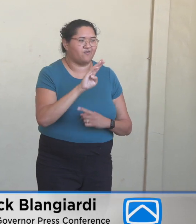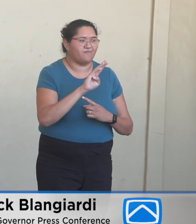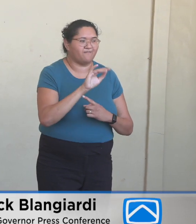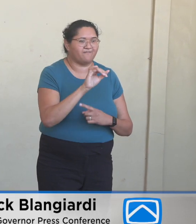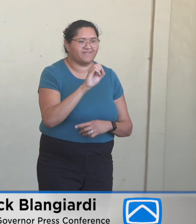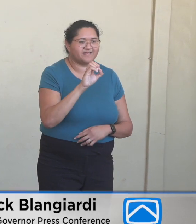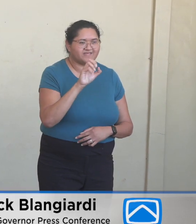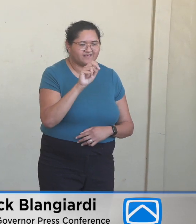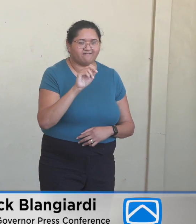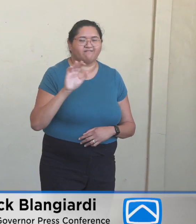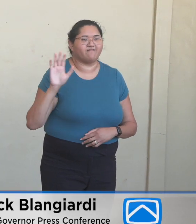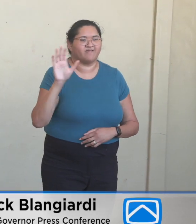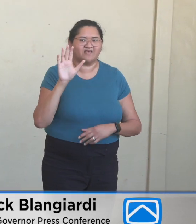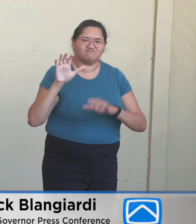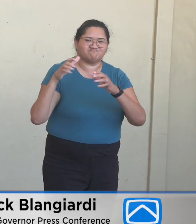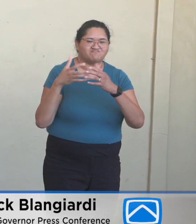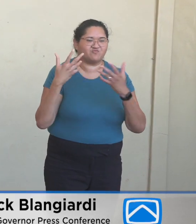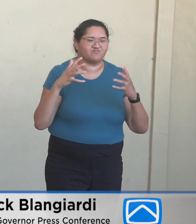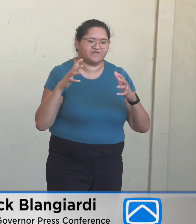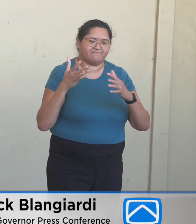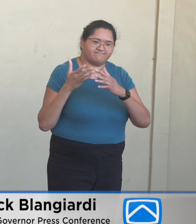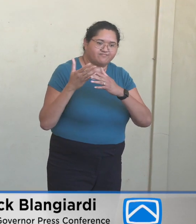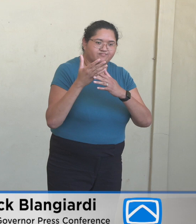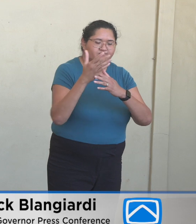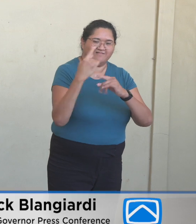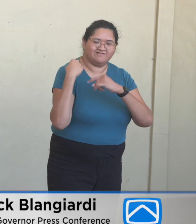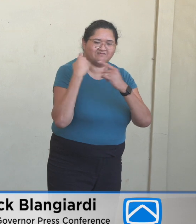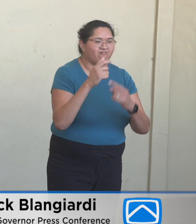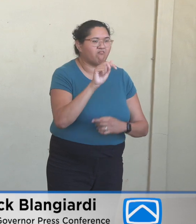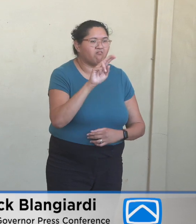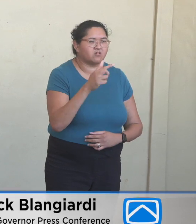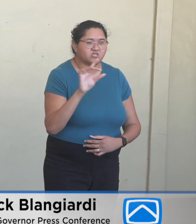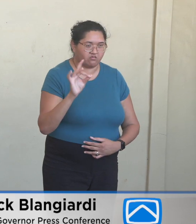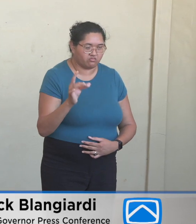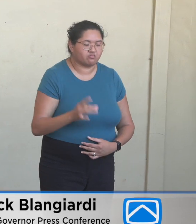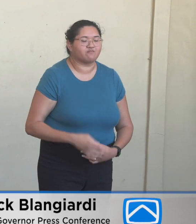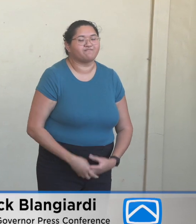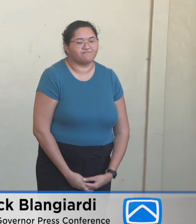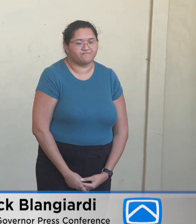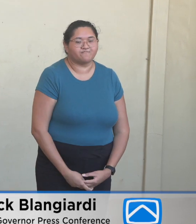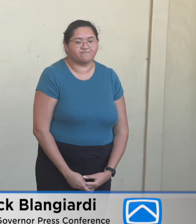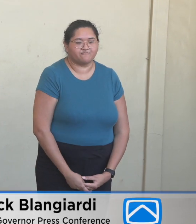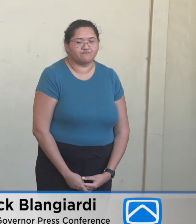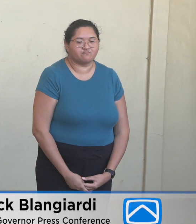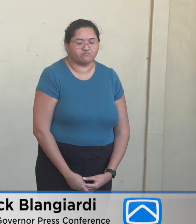his administration and everything that they've been through since August 8th.